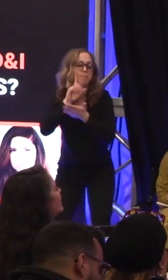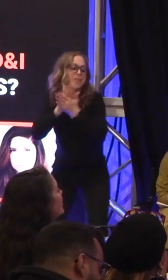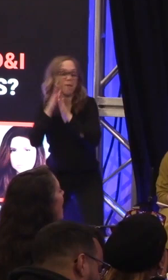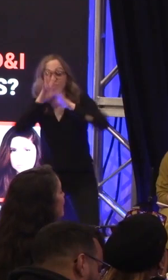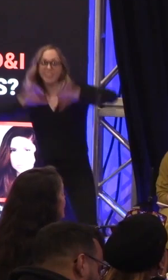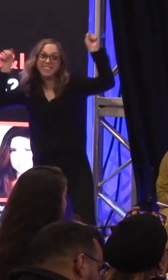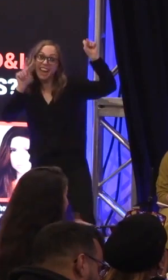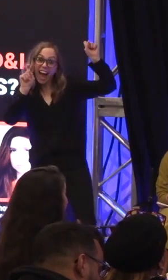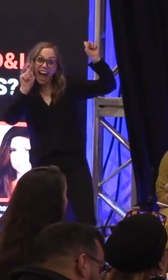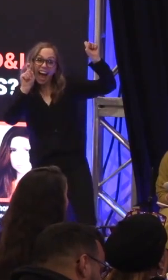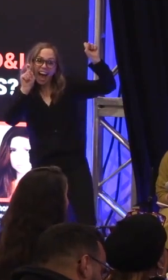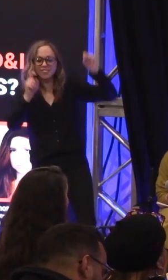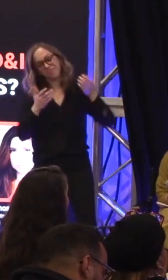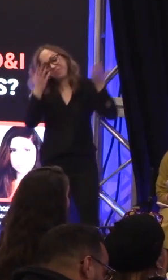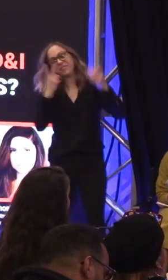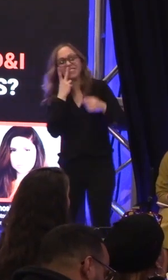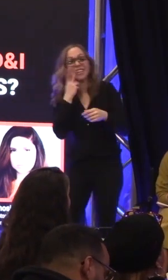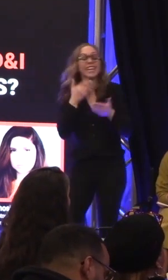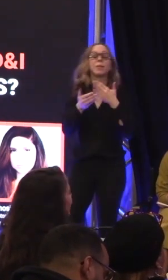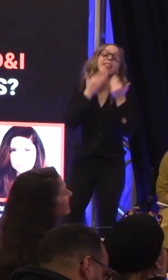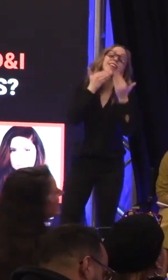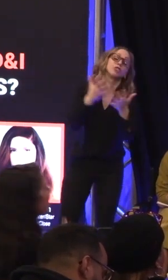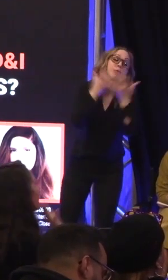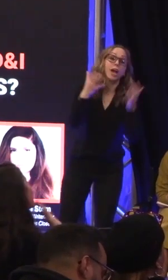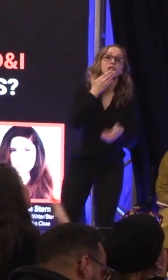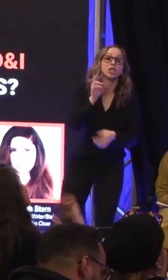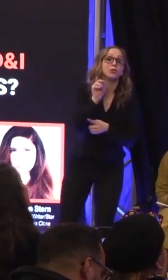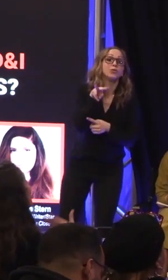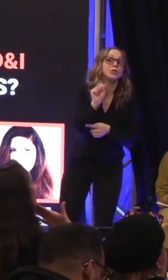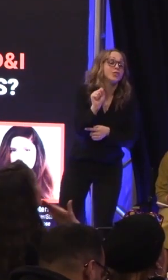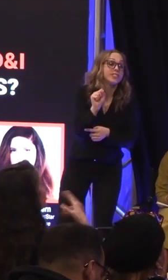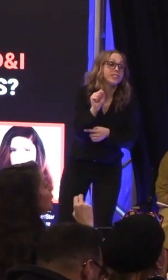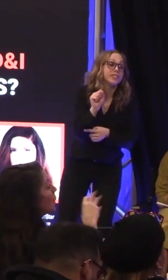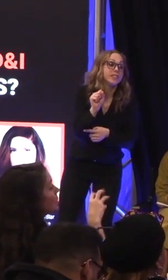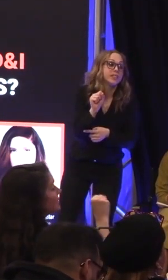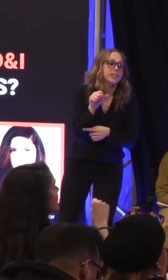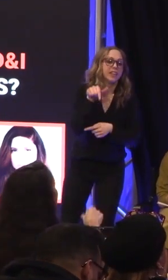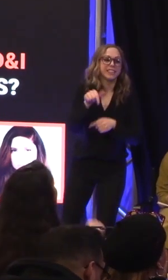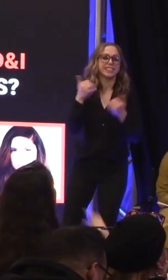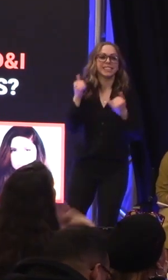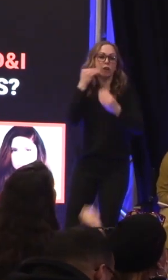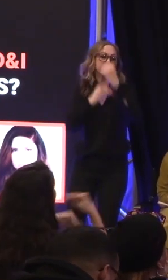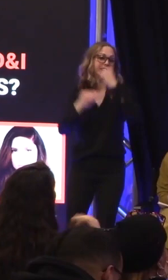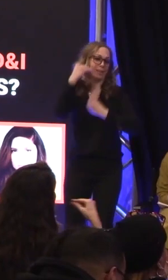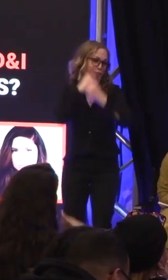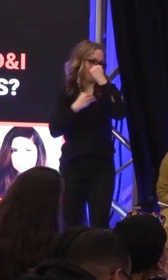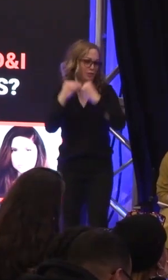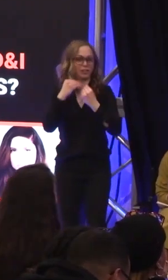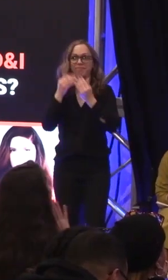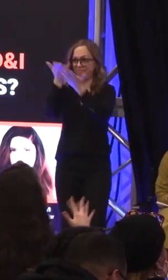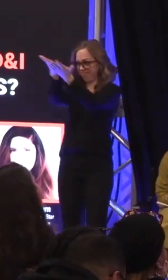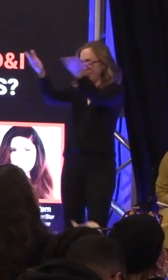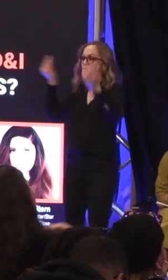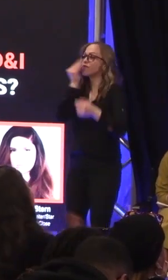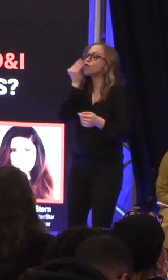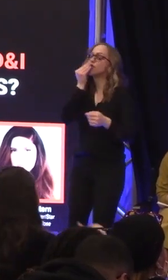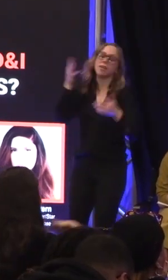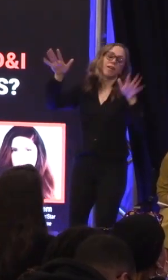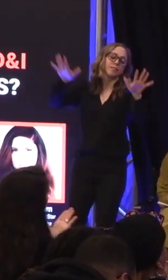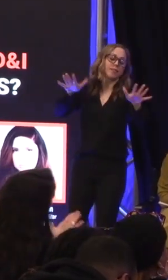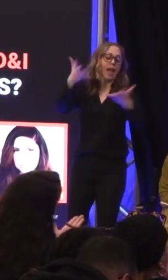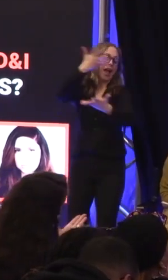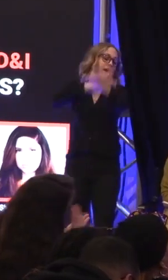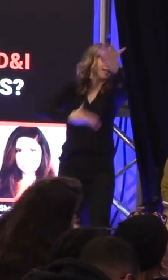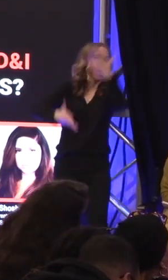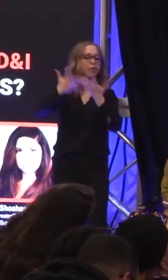definitely have my vote. Absolutely. Well, thank you so much. And the good news is, this is a reception after. We're going to be hanging out. The discussion's